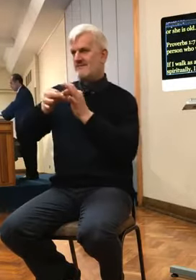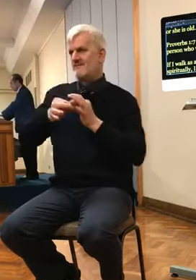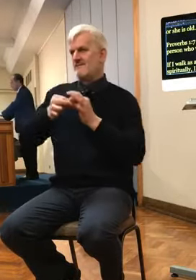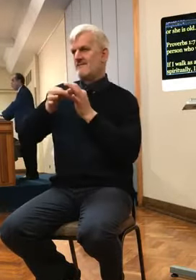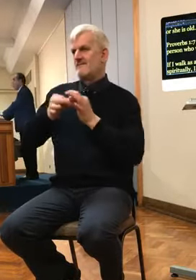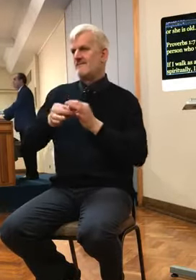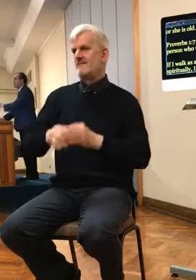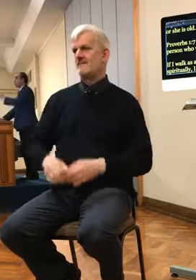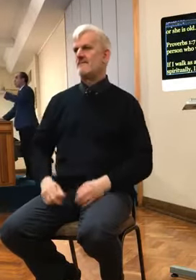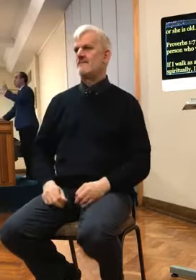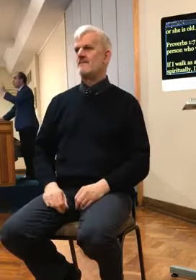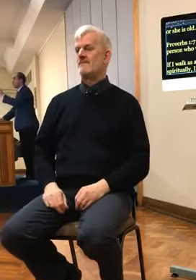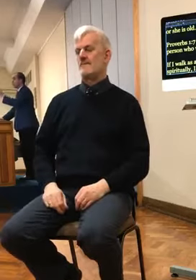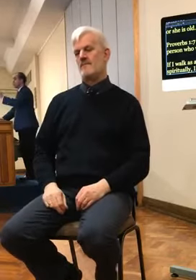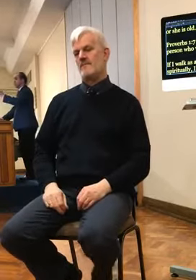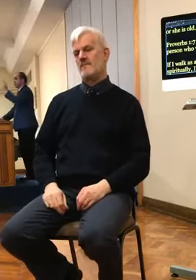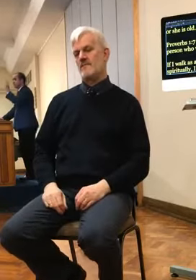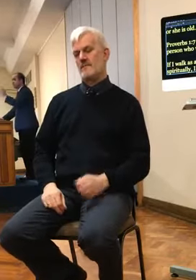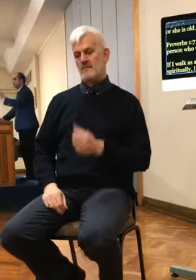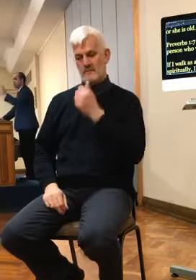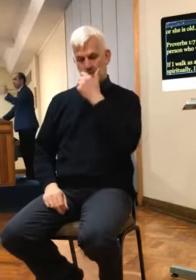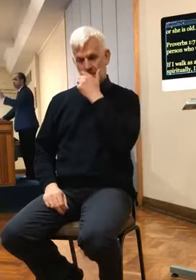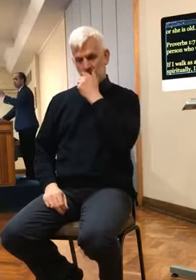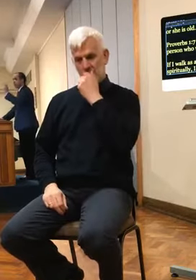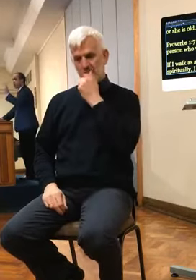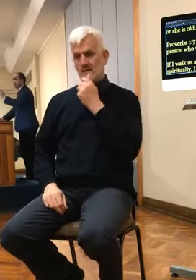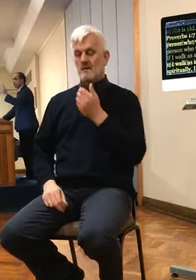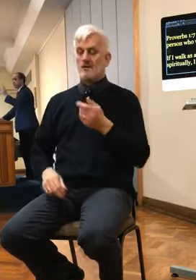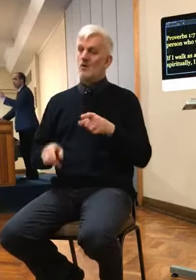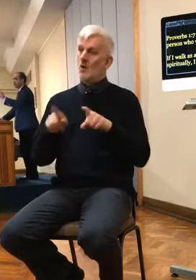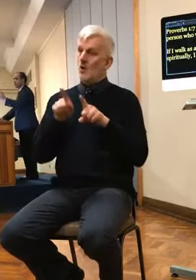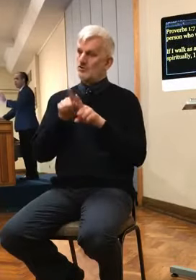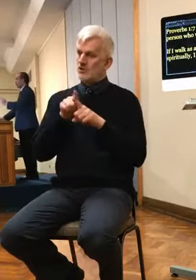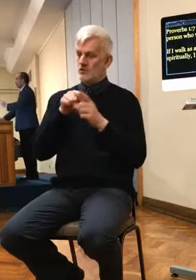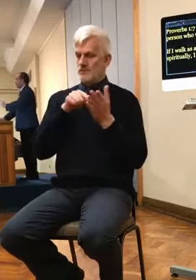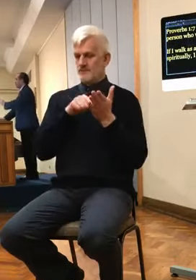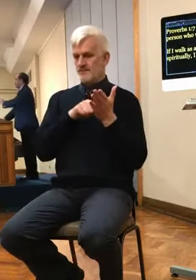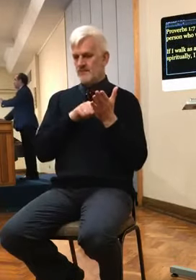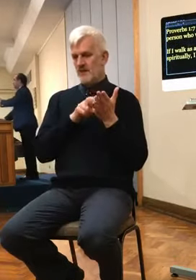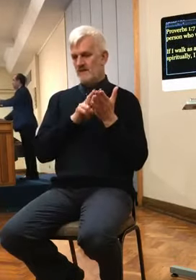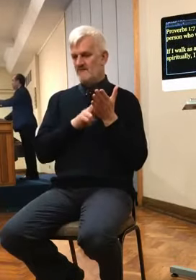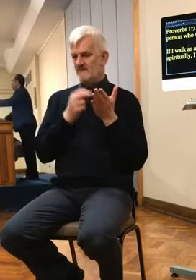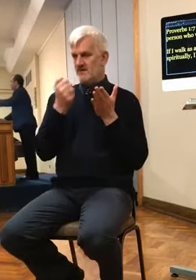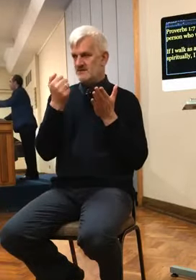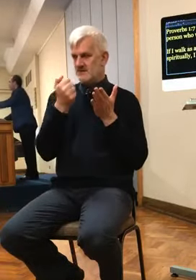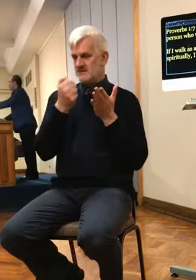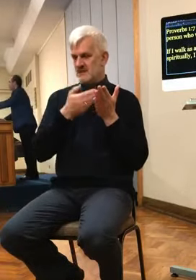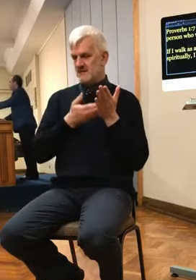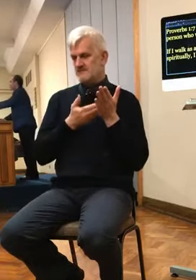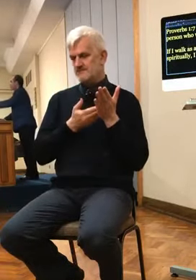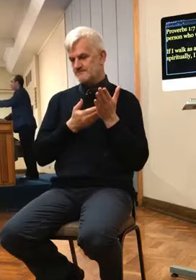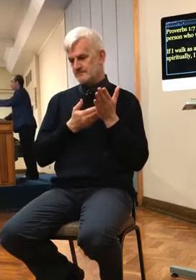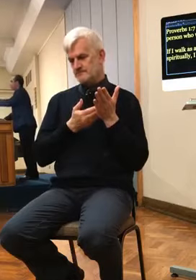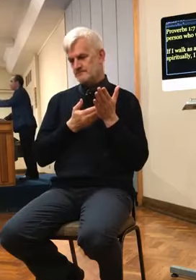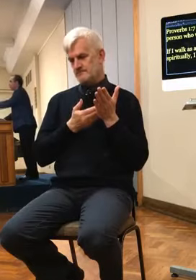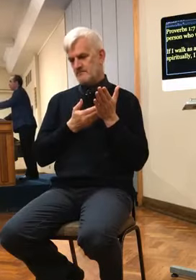verse 16, because twice it is mentioned in the Word of God. And this is a